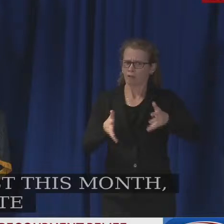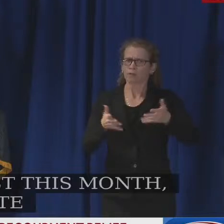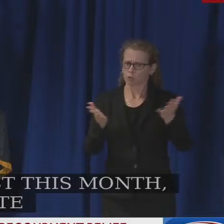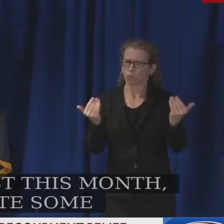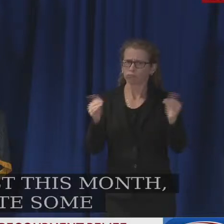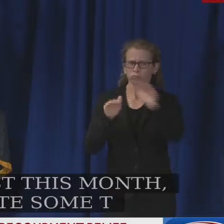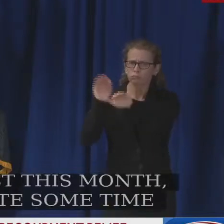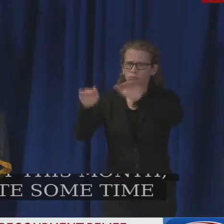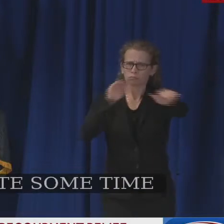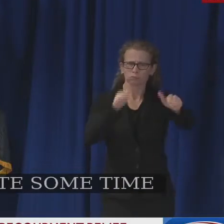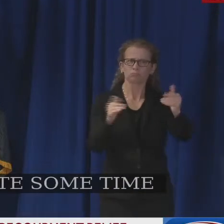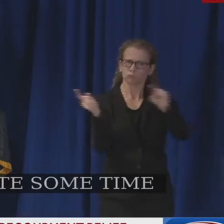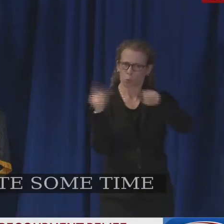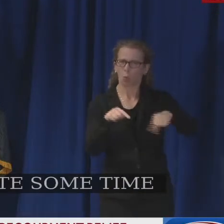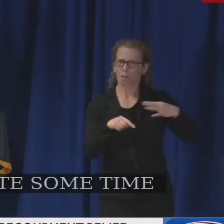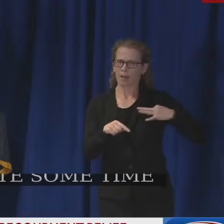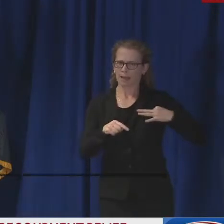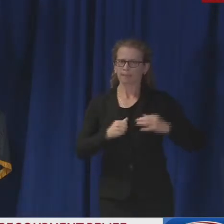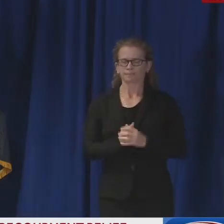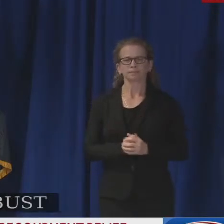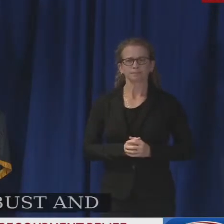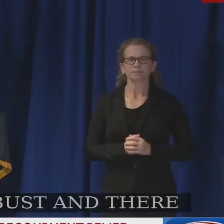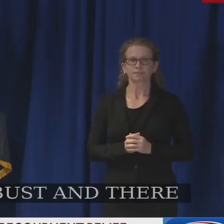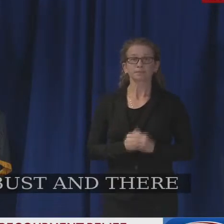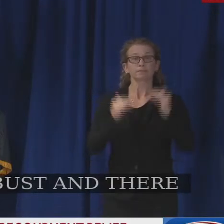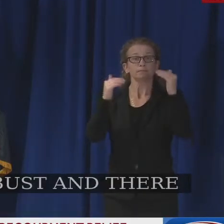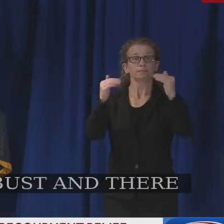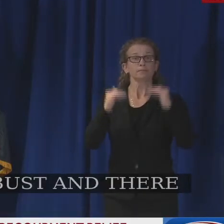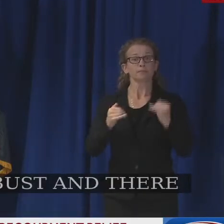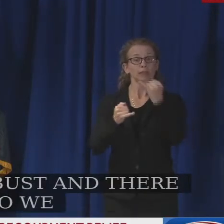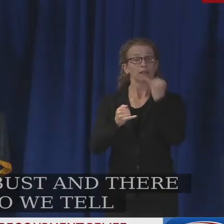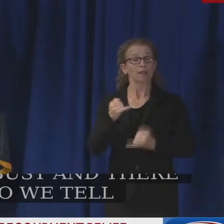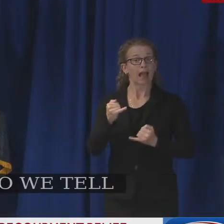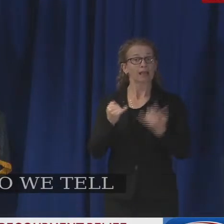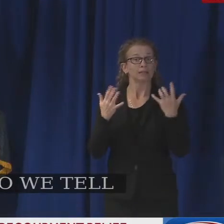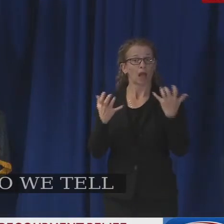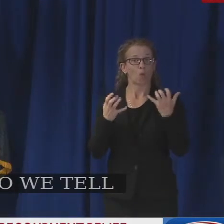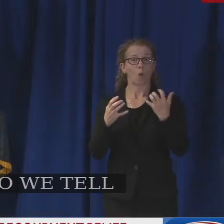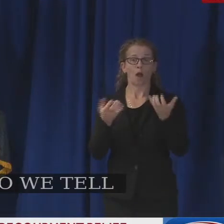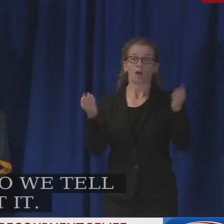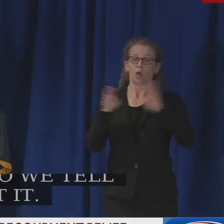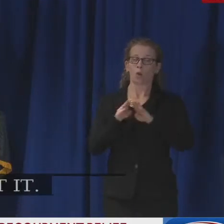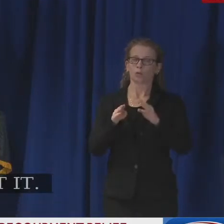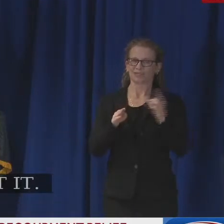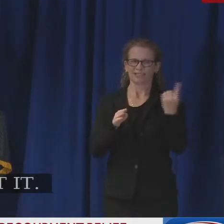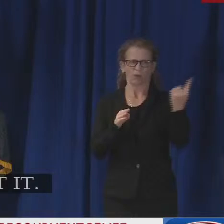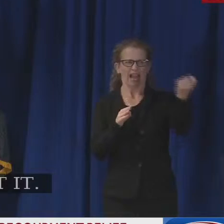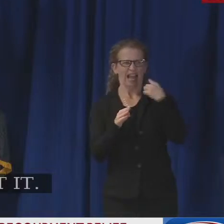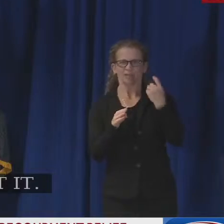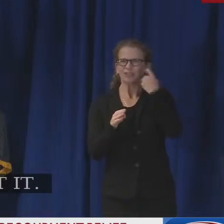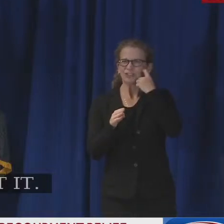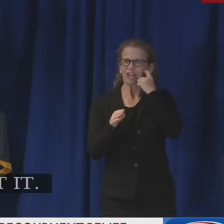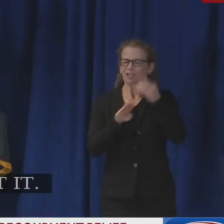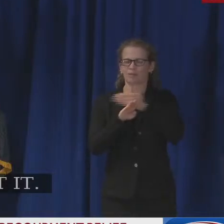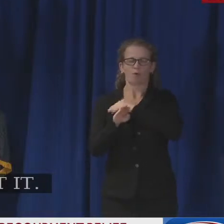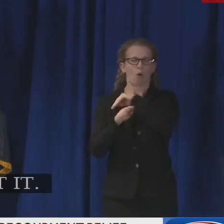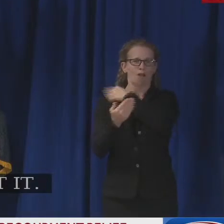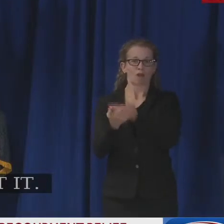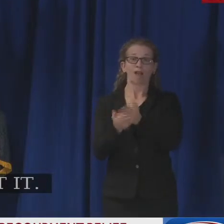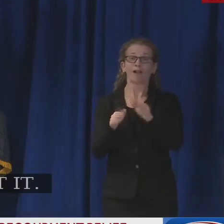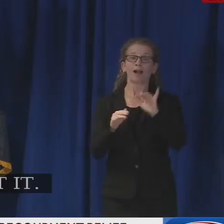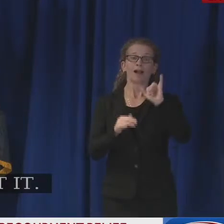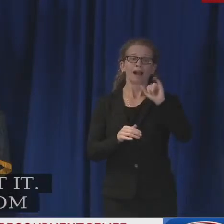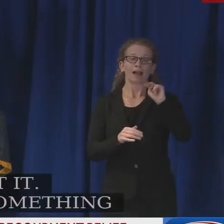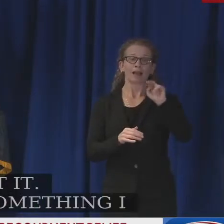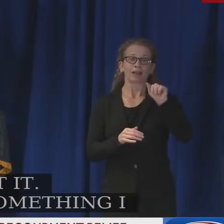everyone to go get it. The last thing I wanted to end on is something that I was asked about just shortly before I came out here. Ending on a bit of a fun note is